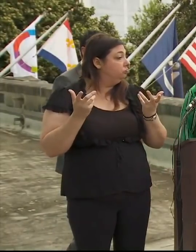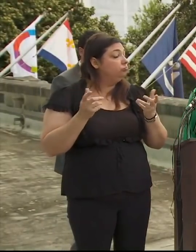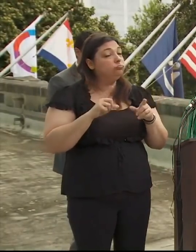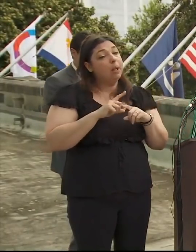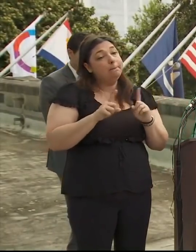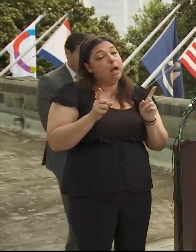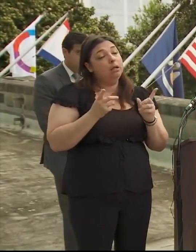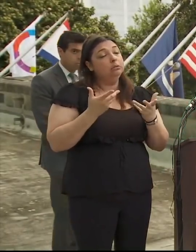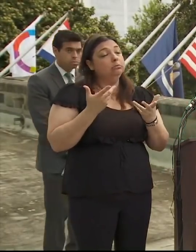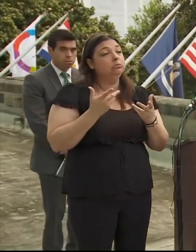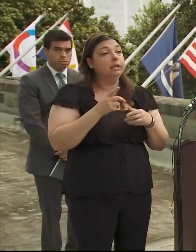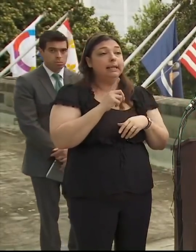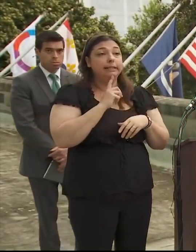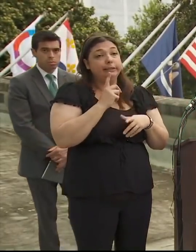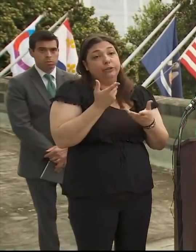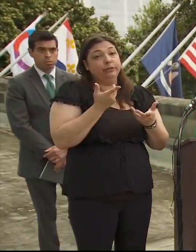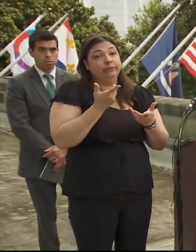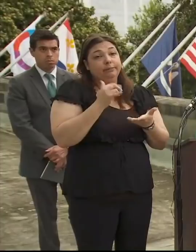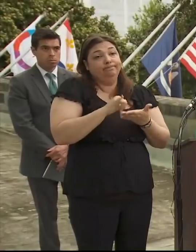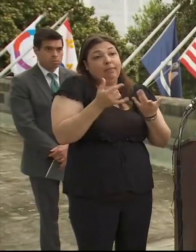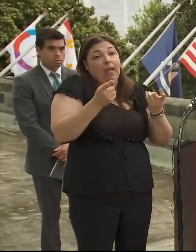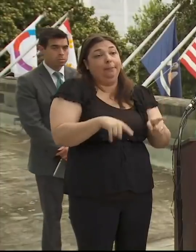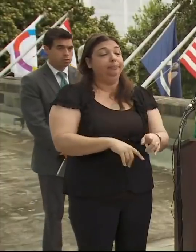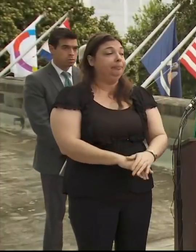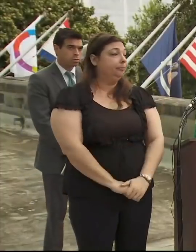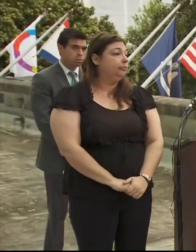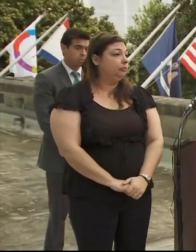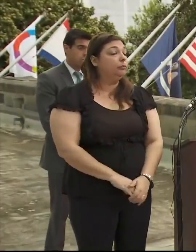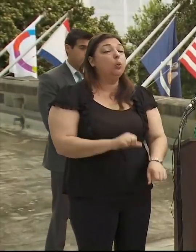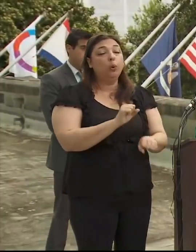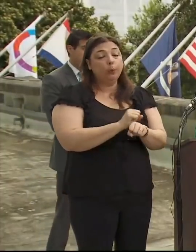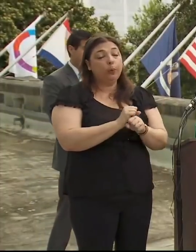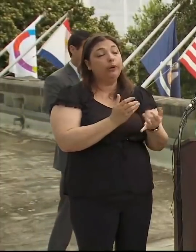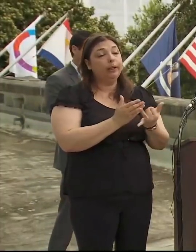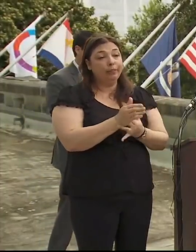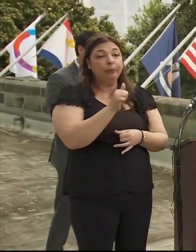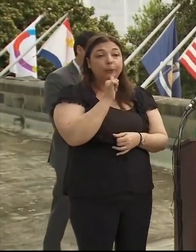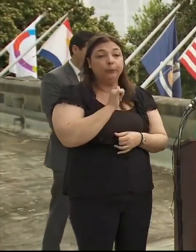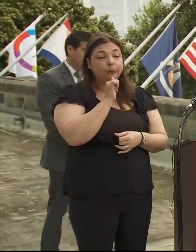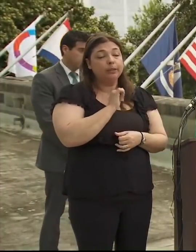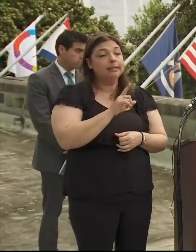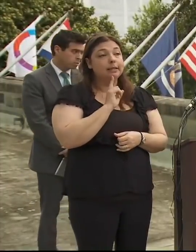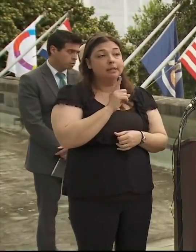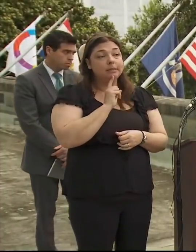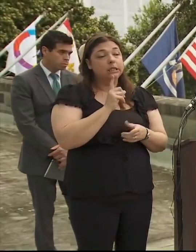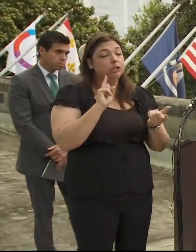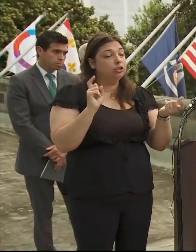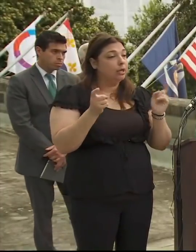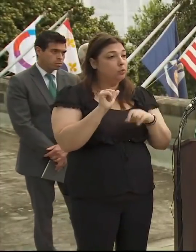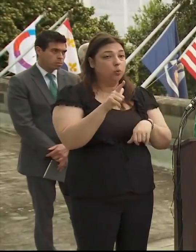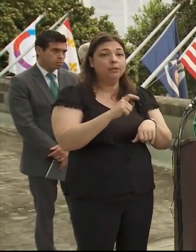mean, it is what it is. We're working through it, and it's absolutely fluid.